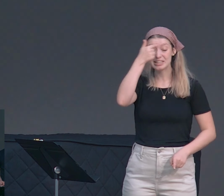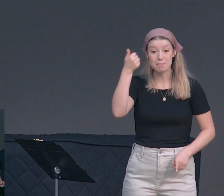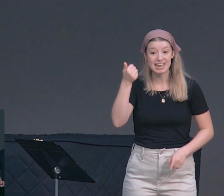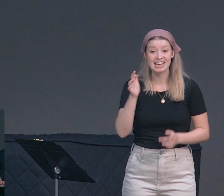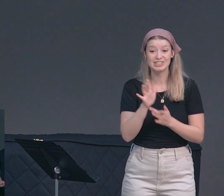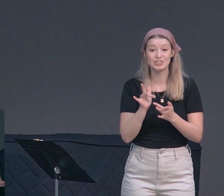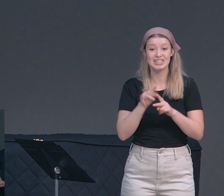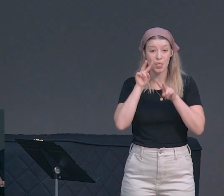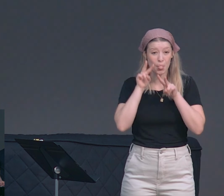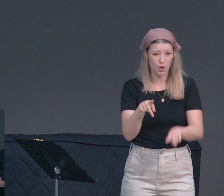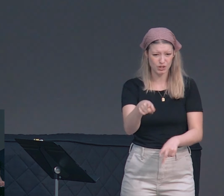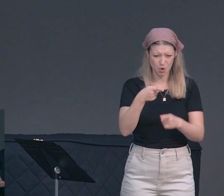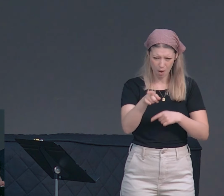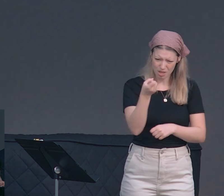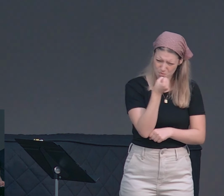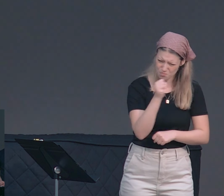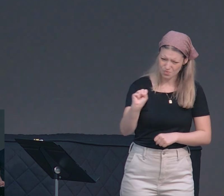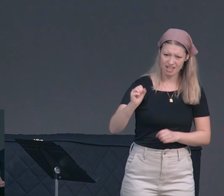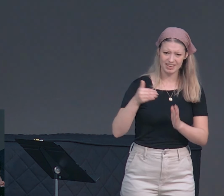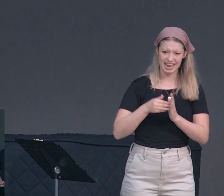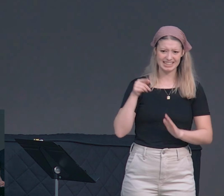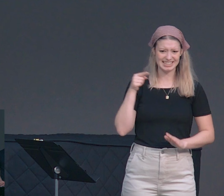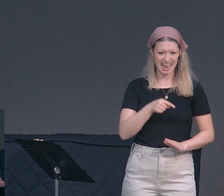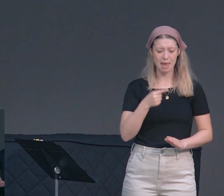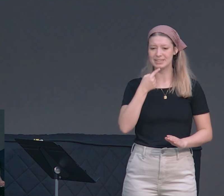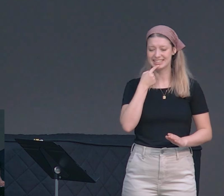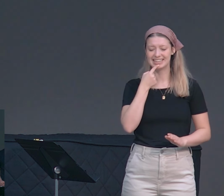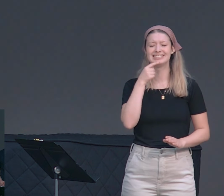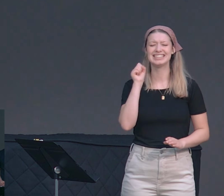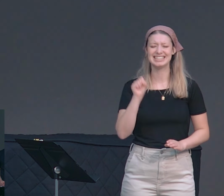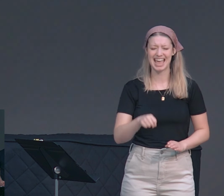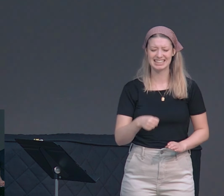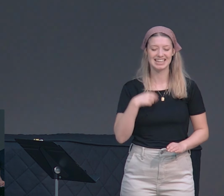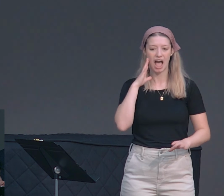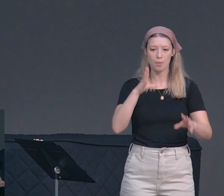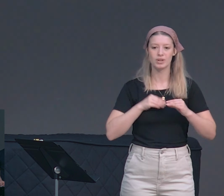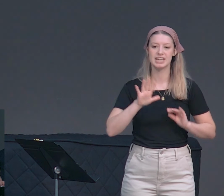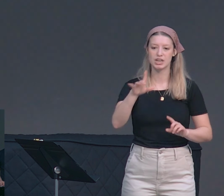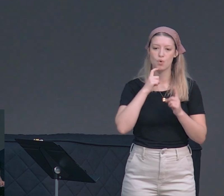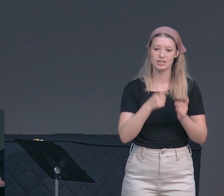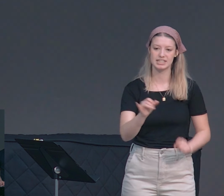were a rebel, and he said, yes, I will take yours too.